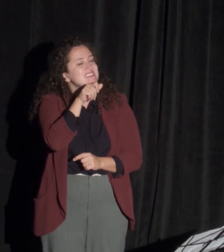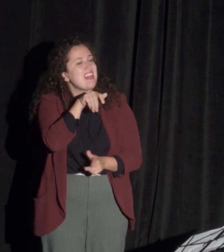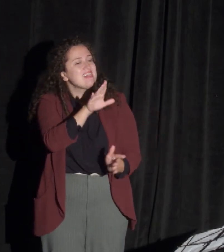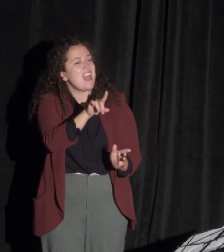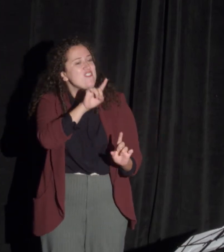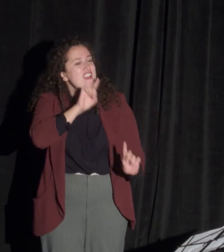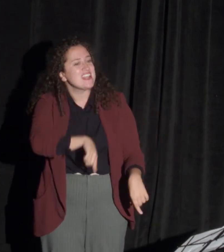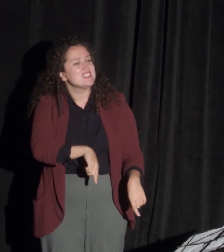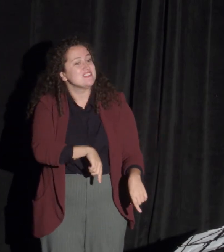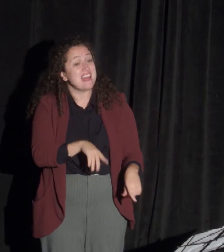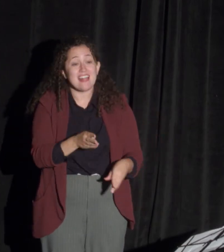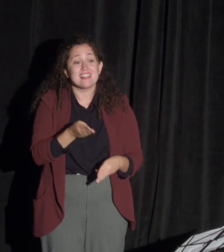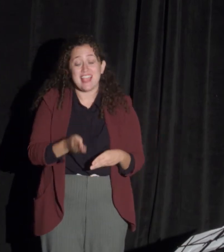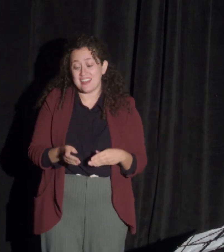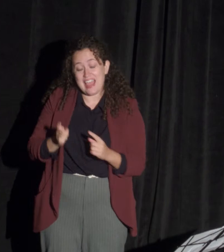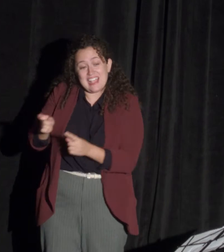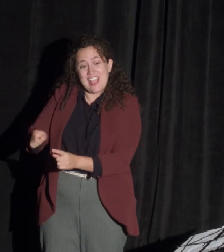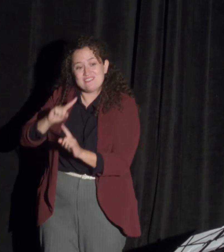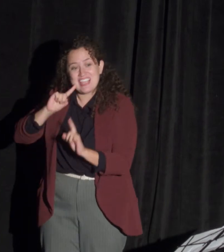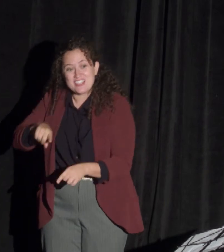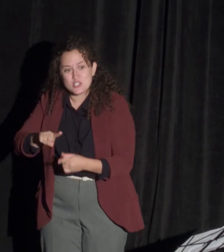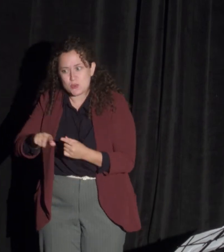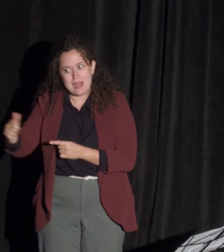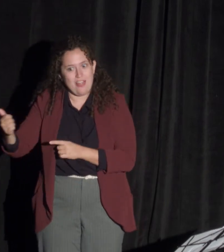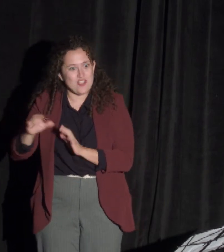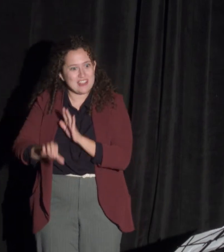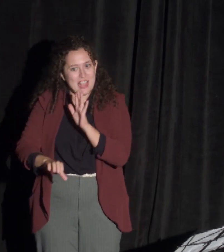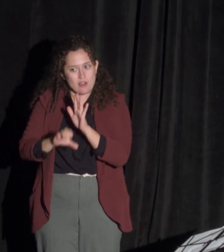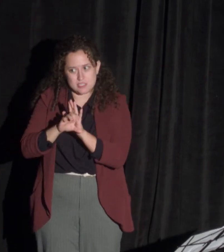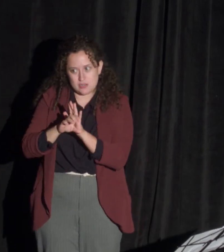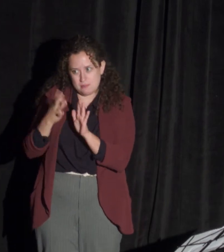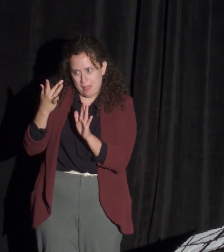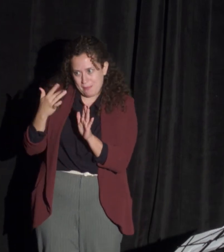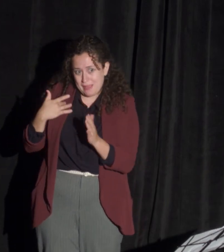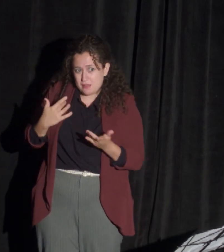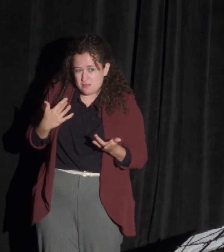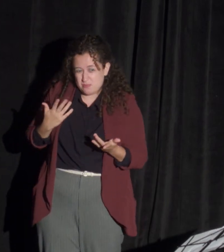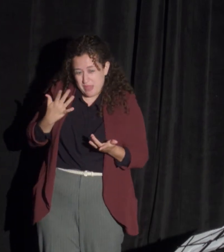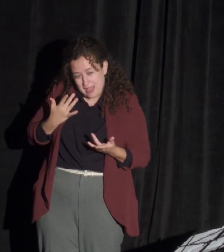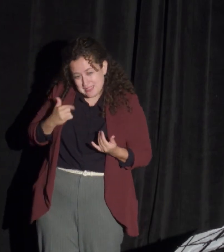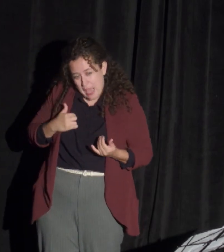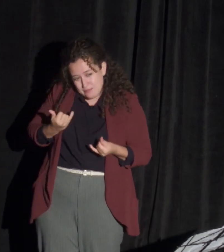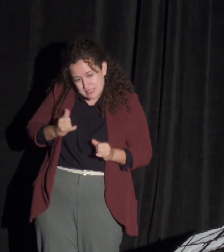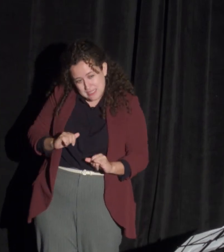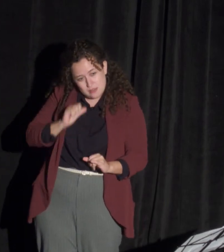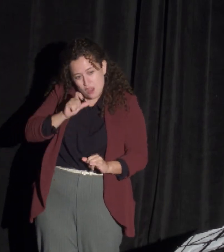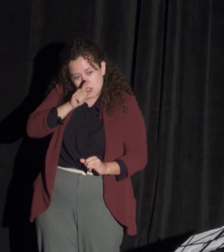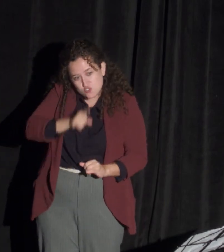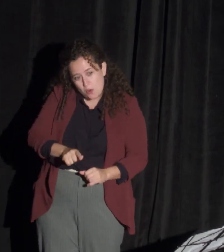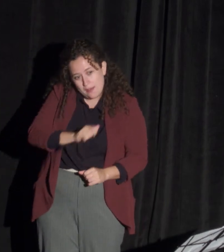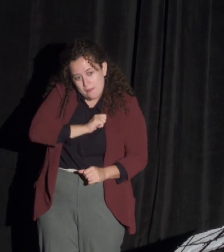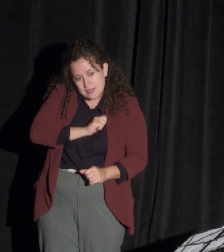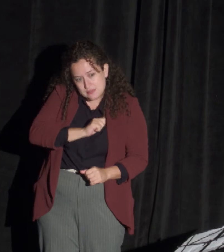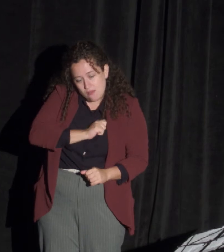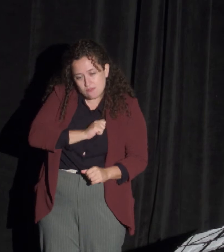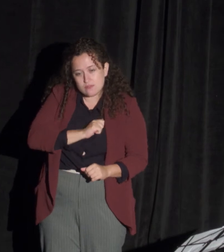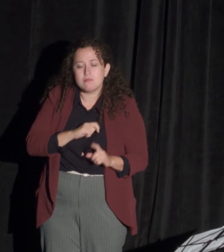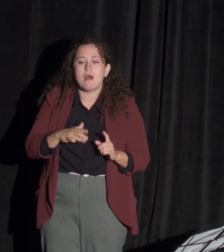gave the answer to another character entirely, maybe because I'm still not sure myself what my own answer is. Can